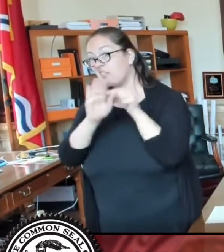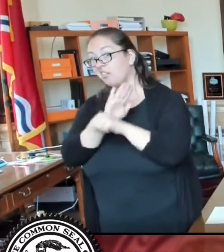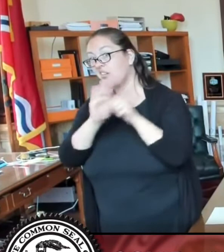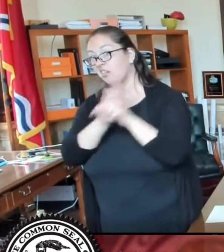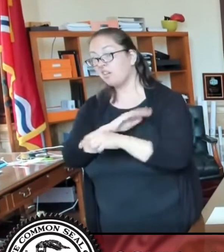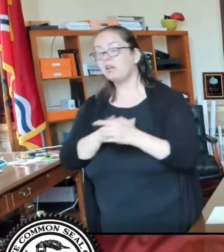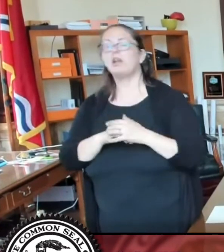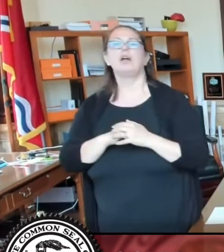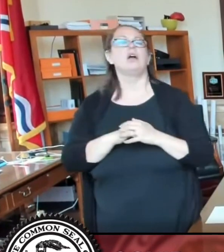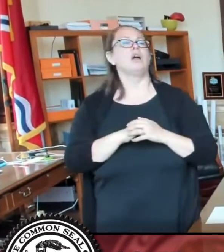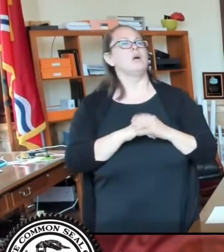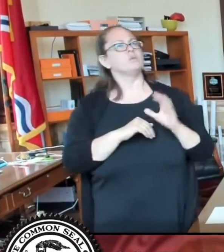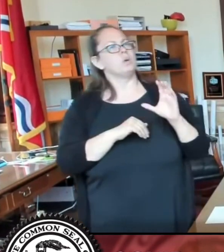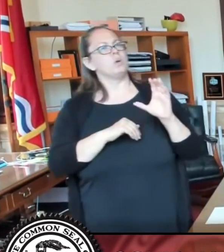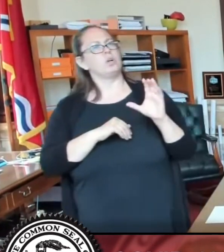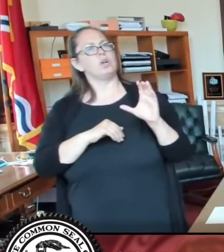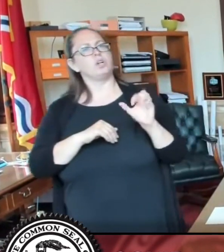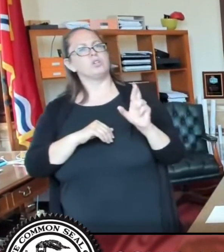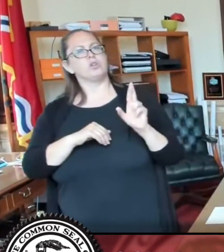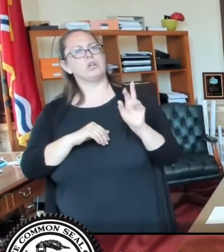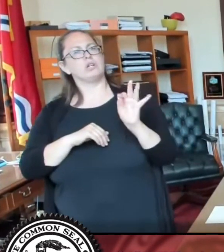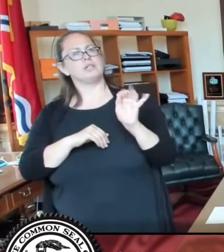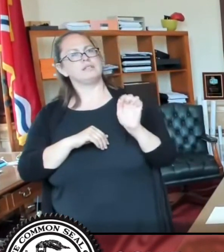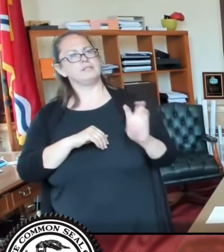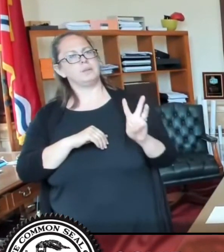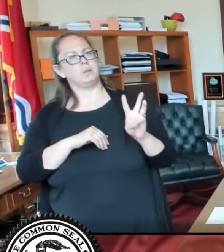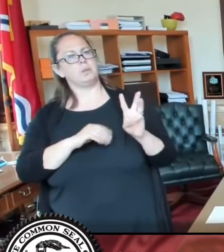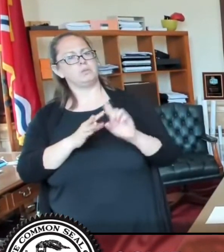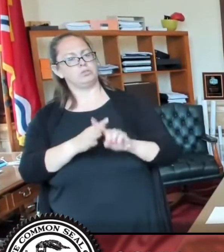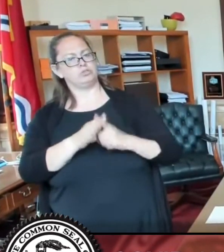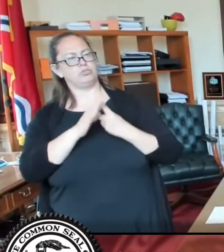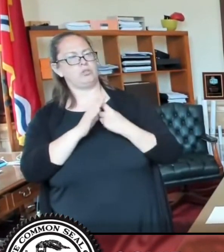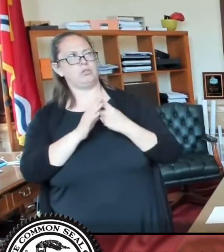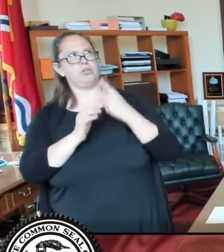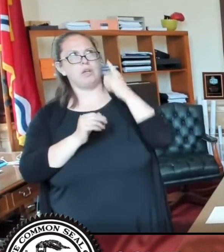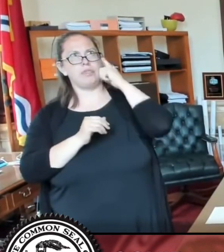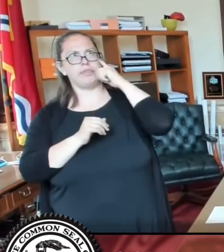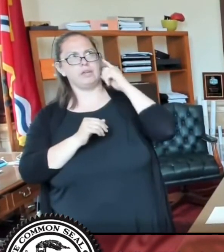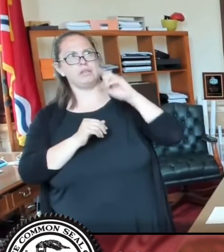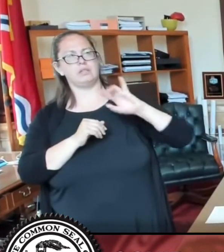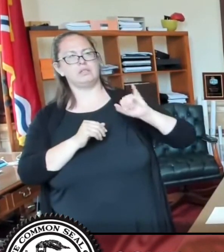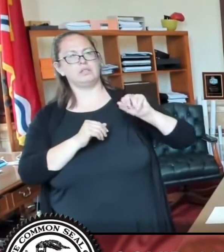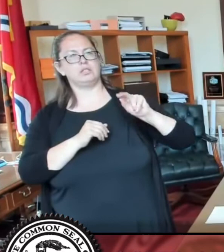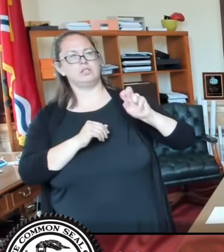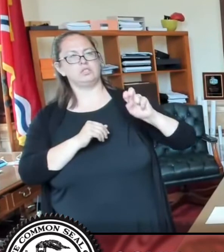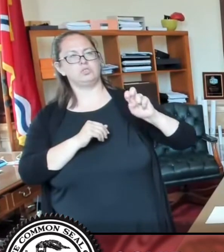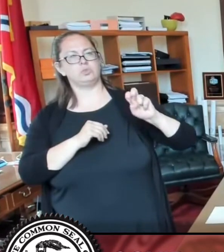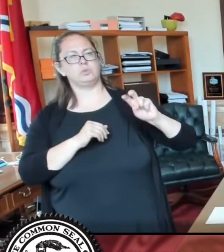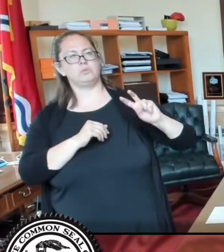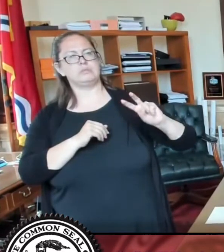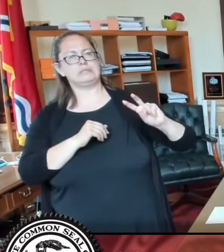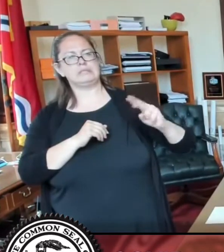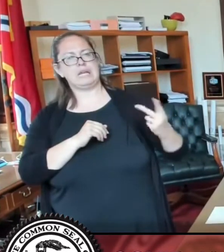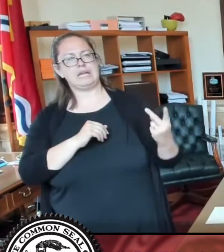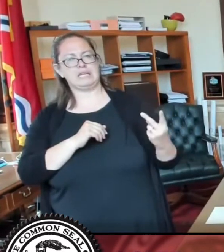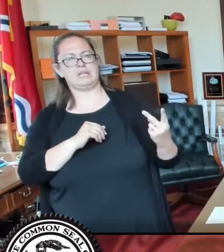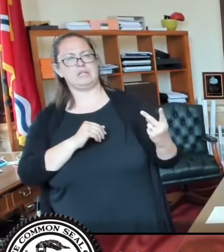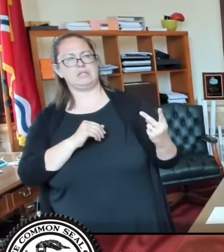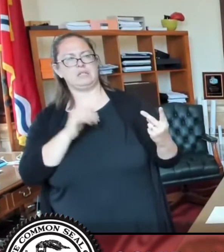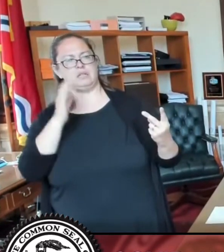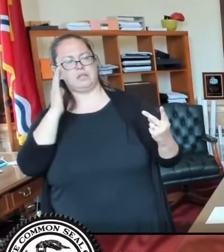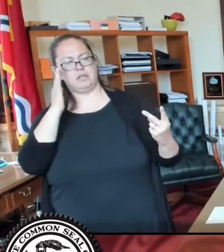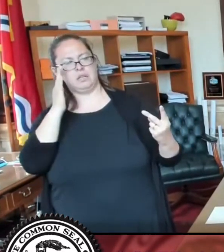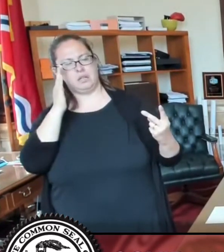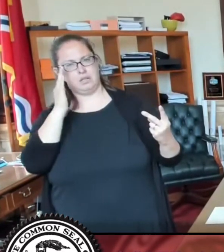into effect on, I think it was June 2nd, or maybe June 2nd. And